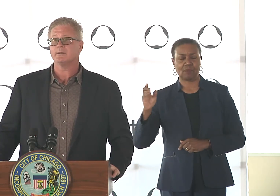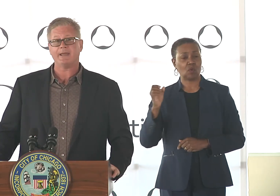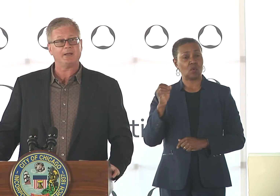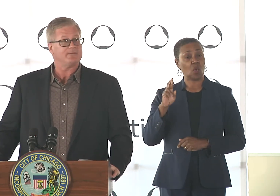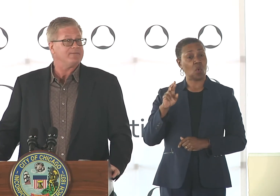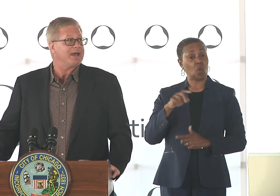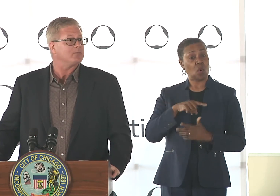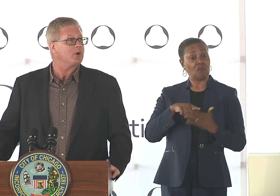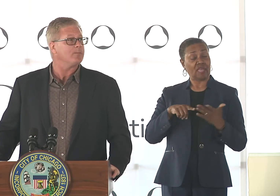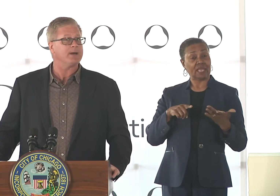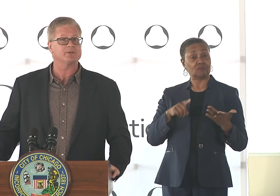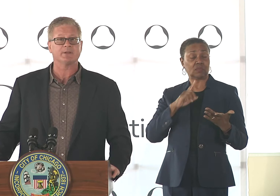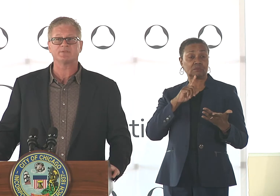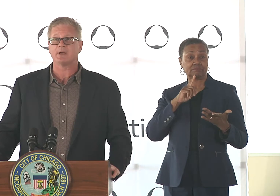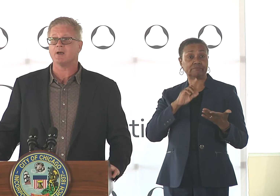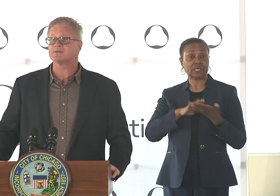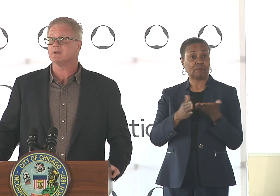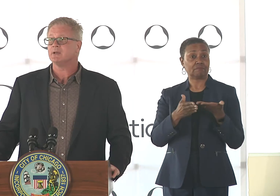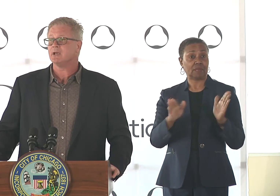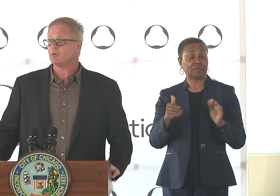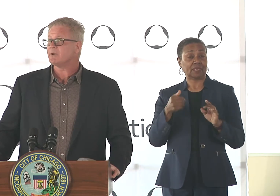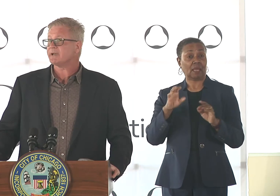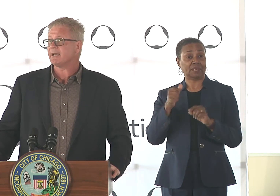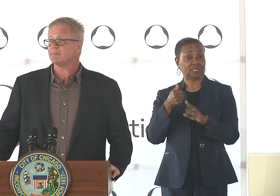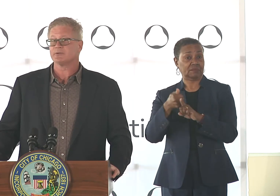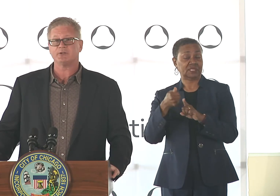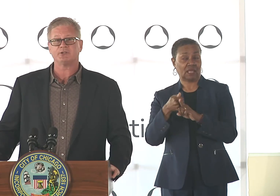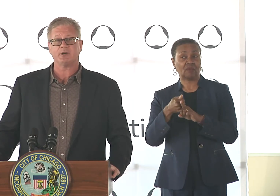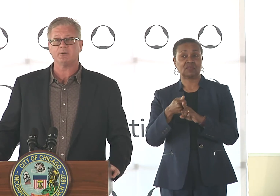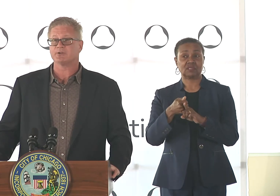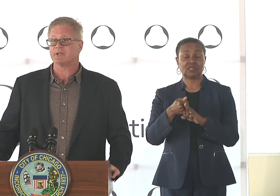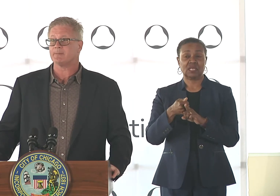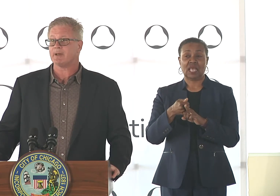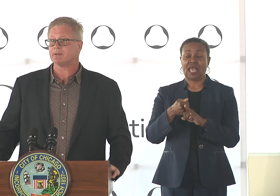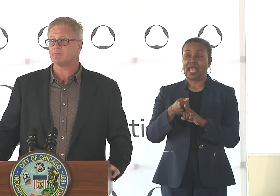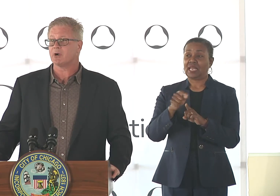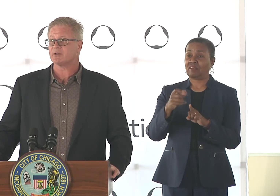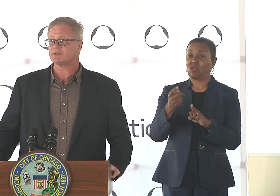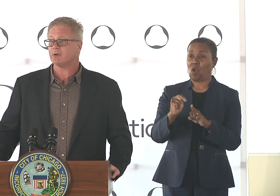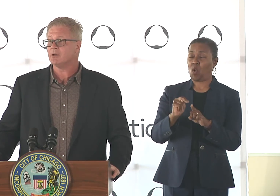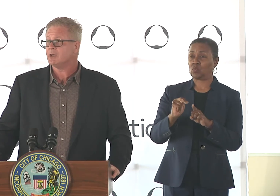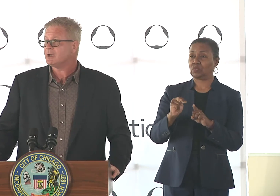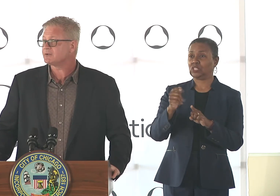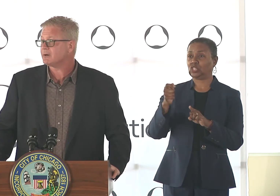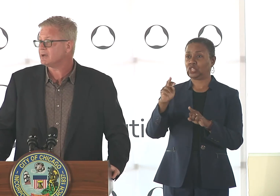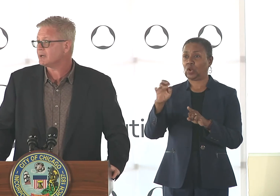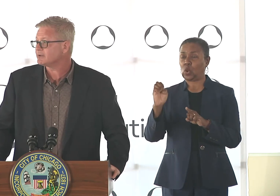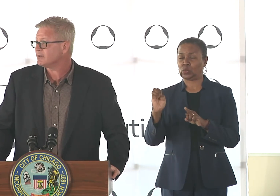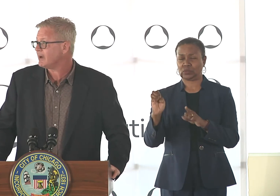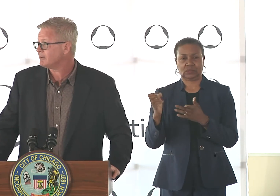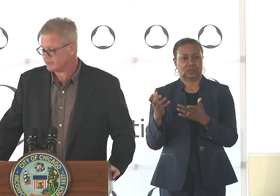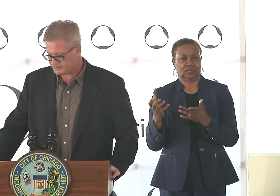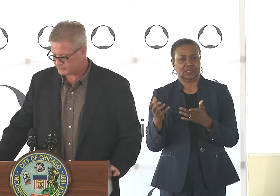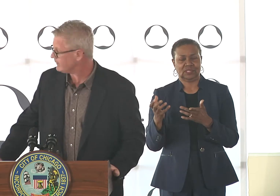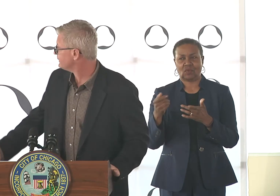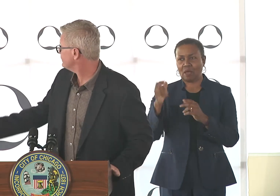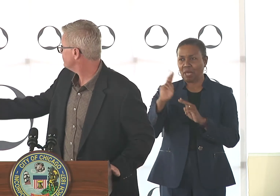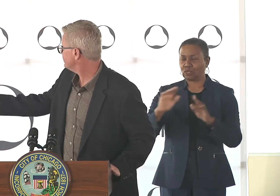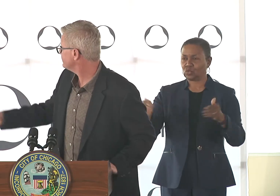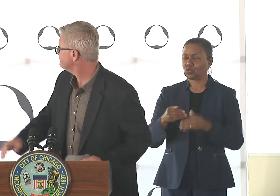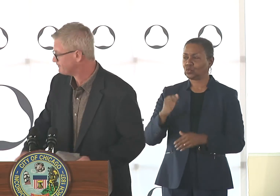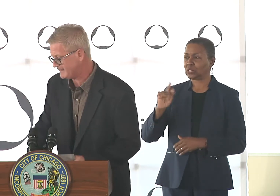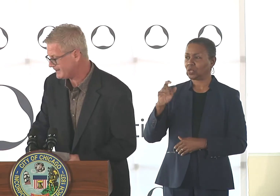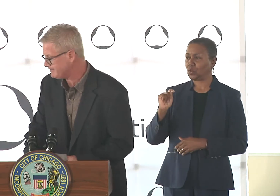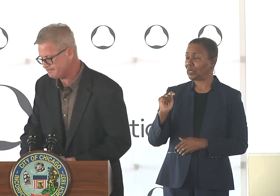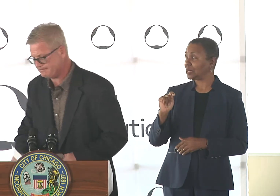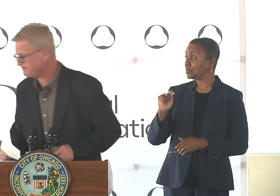or they in fact will go public themselves and will be accountable to the shareholders on the public market. So it's a great honor to now introduce Chris,